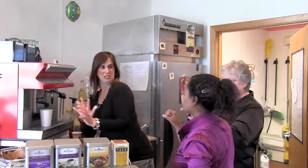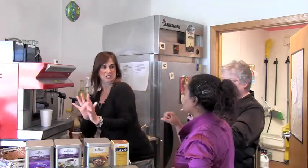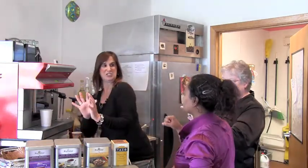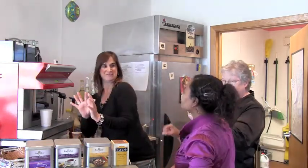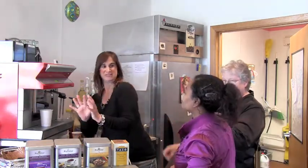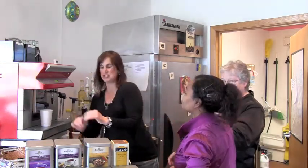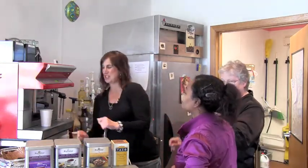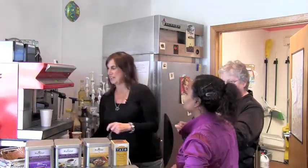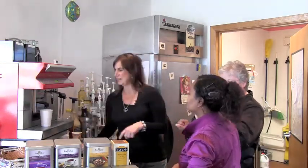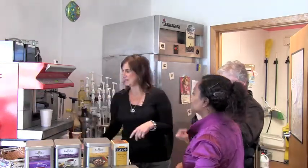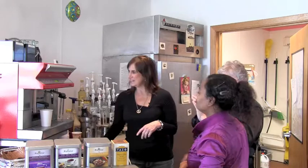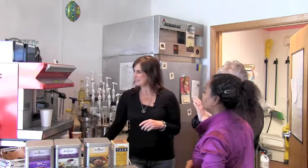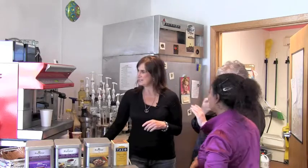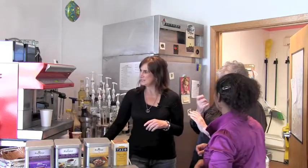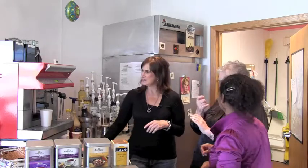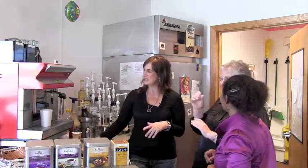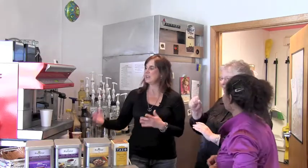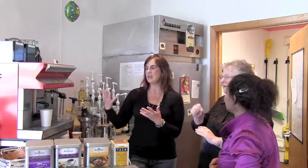that it'll